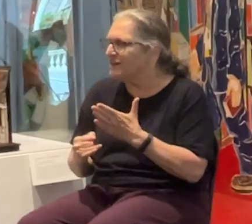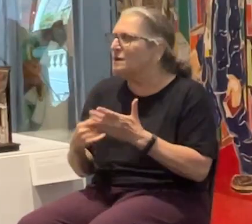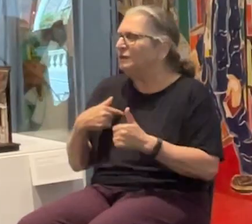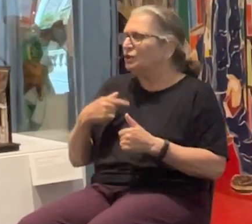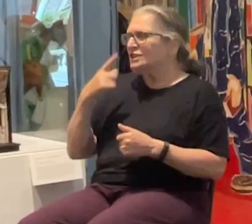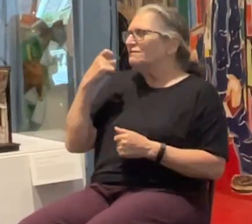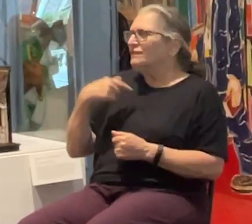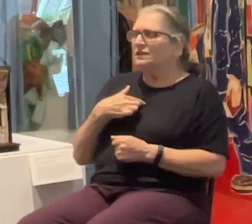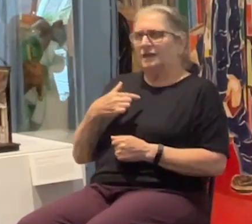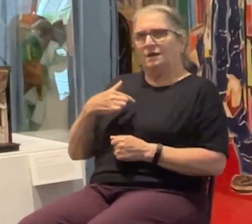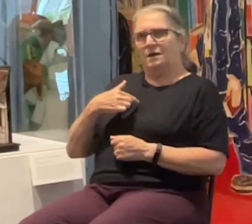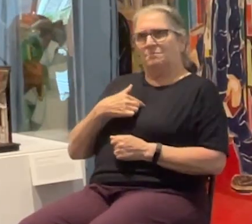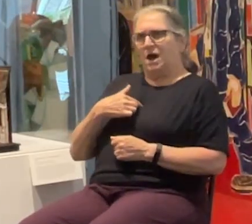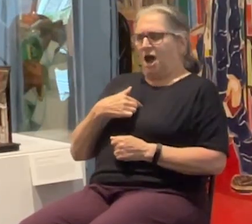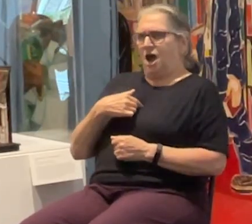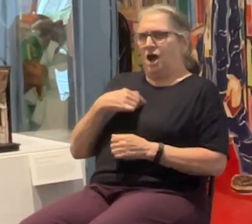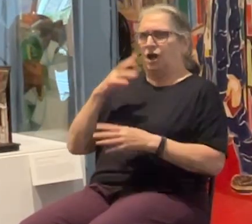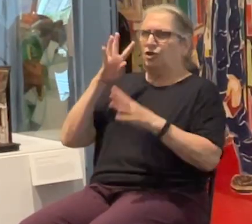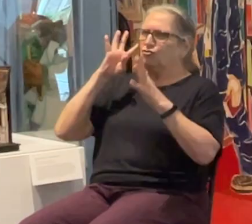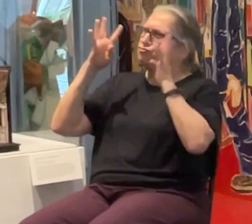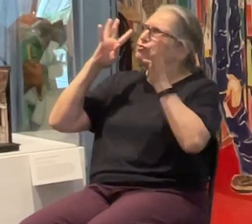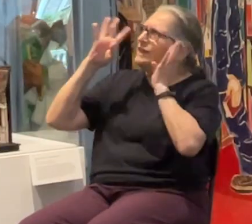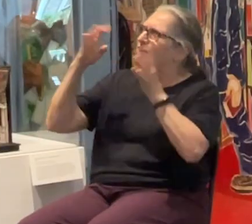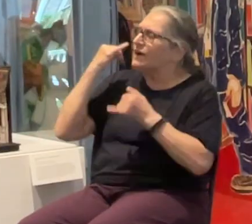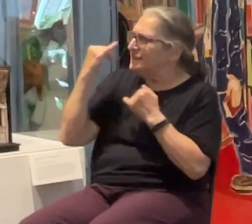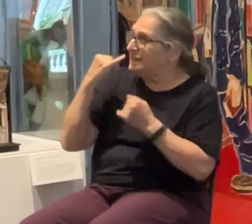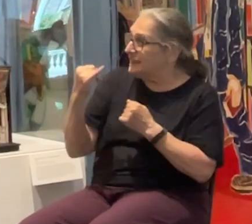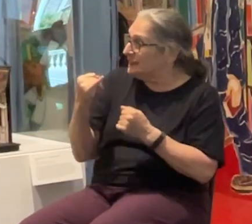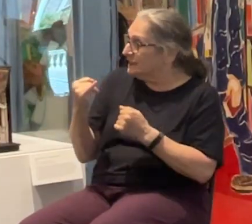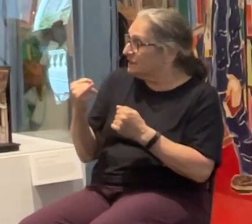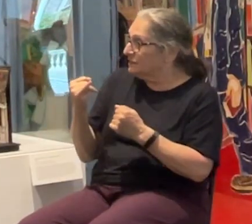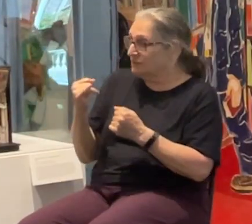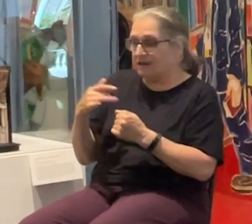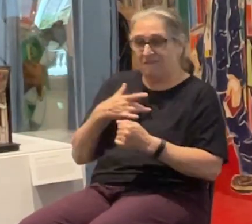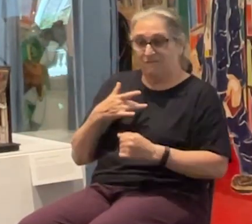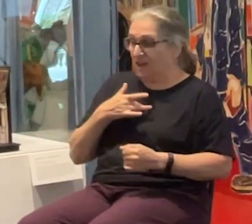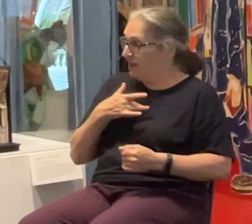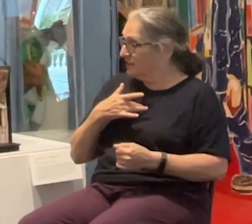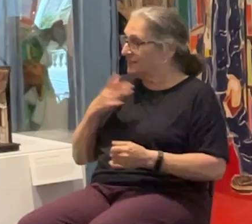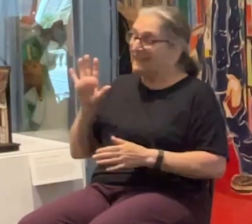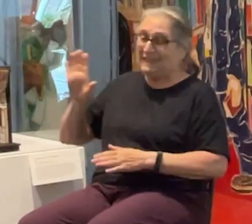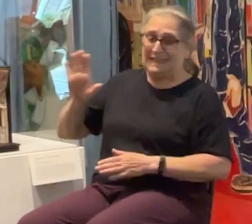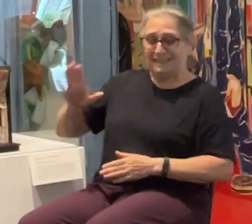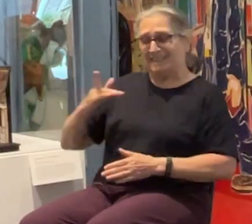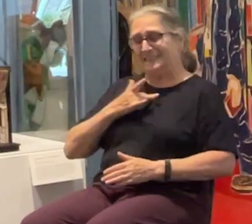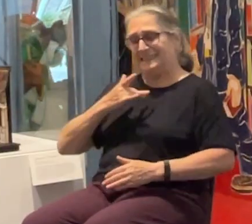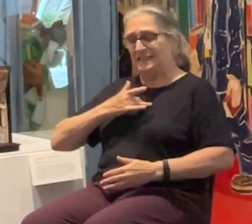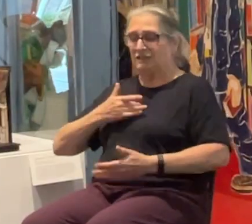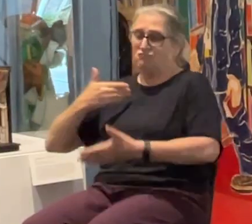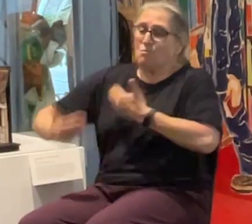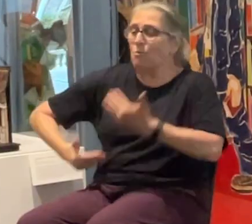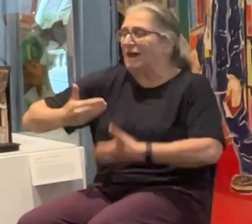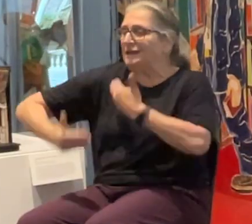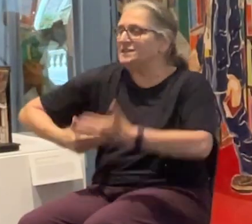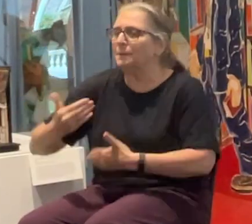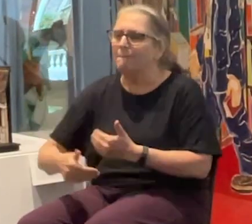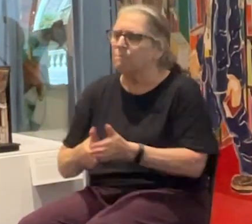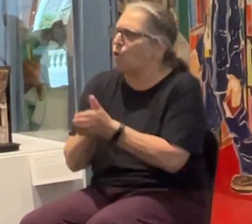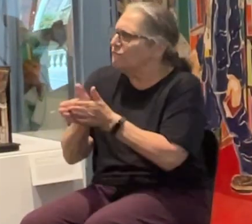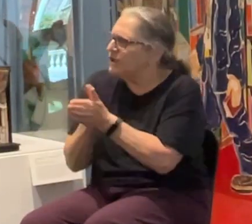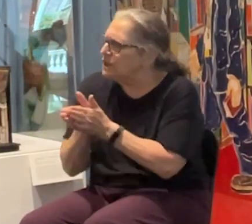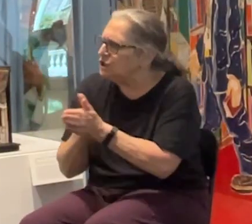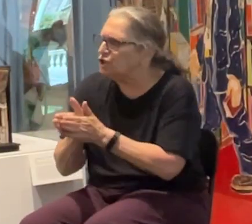ideas better, was this kind of sense of incredible momentum and motivation that is in